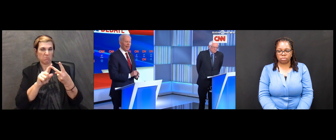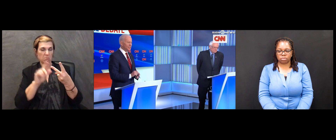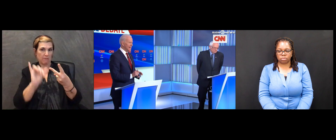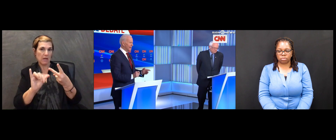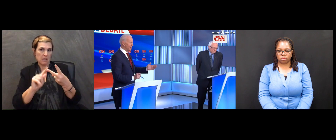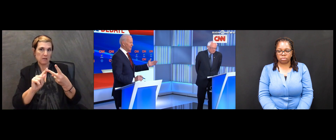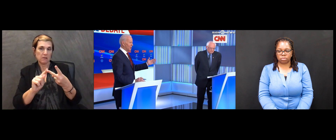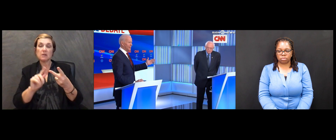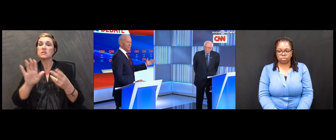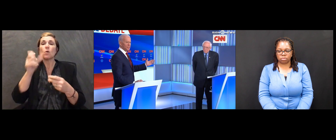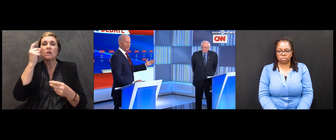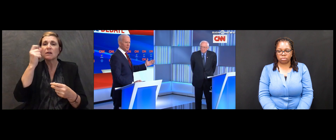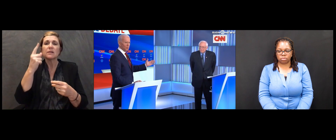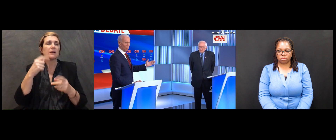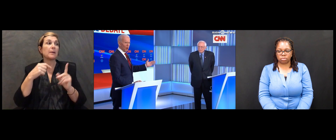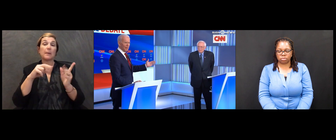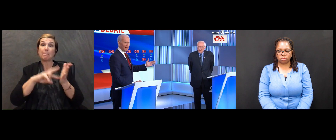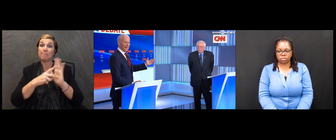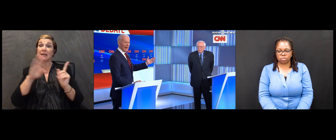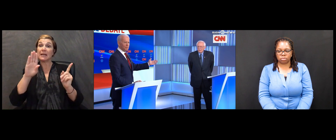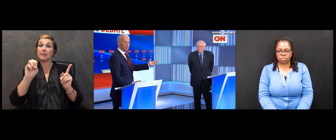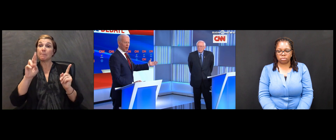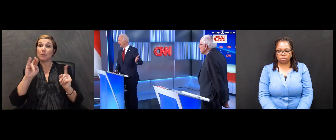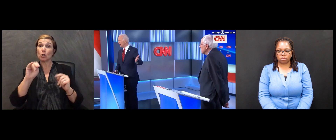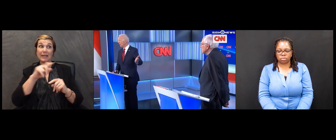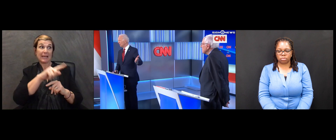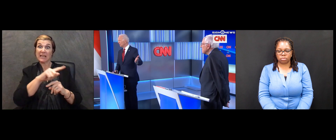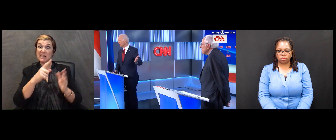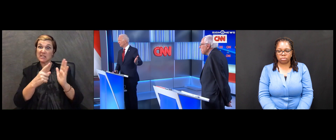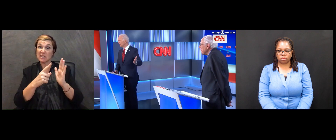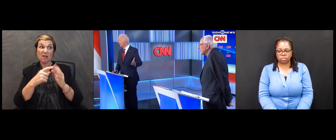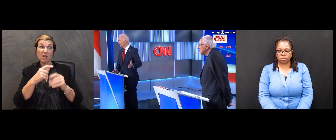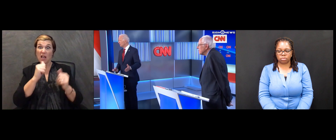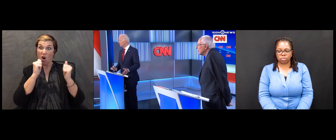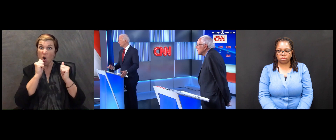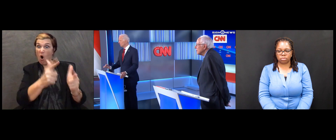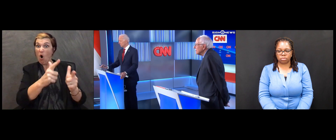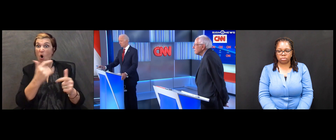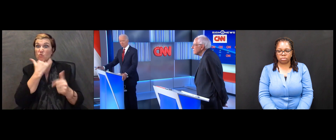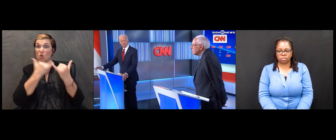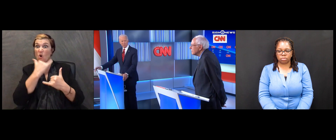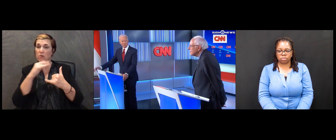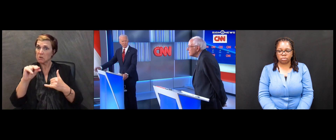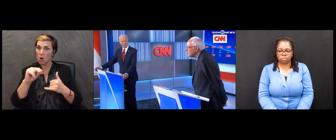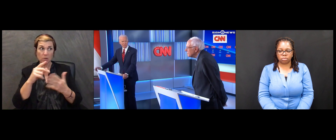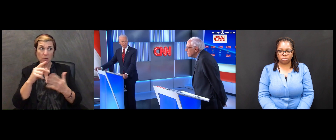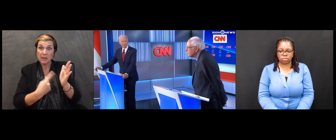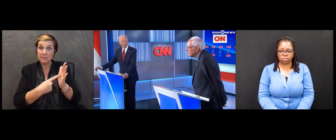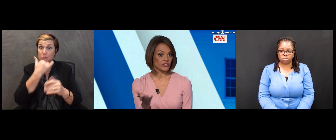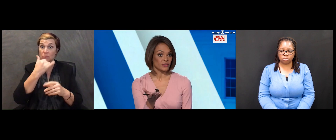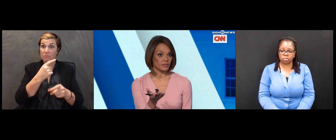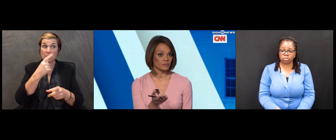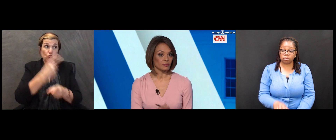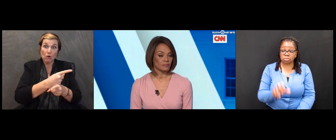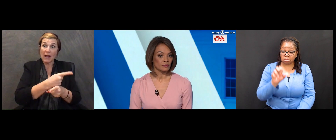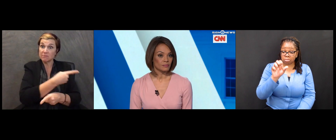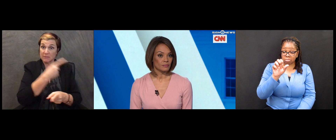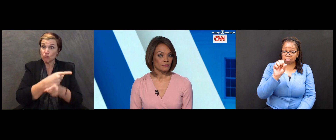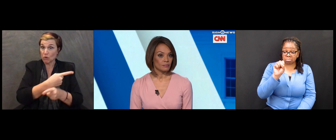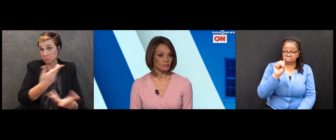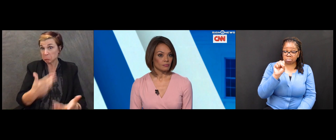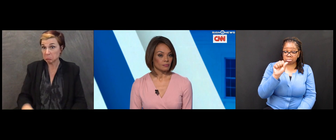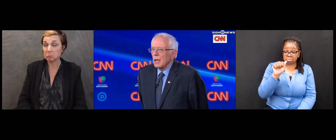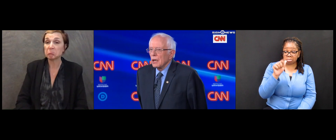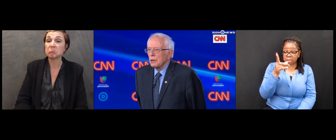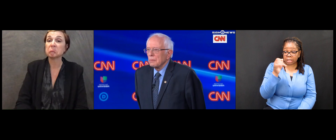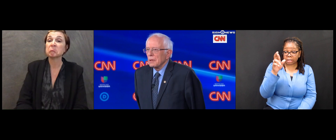And I'm not saying everything Bernie said has been wrong. He happens to be right on that one. Senator Sanders, I assume you welcome these changes.